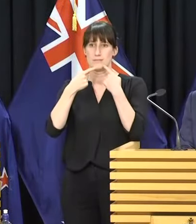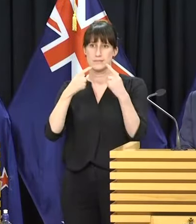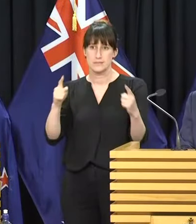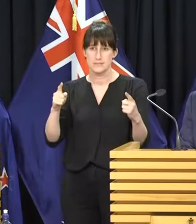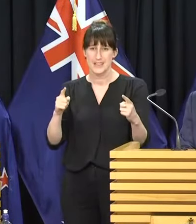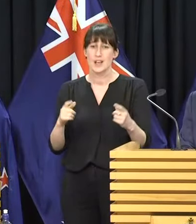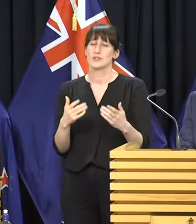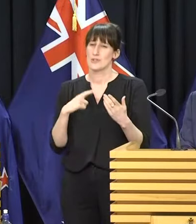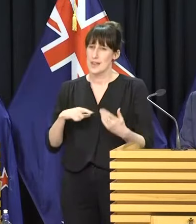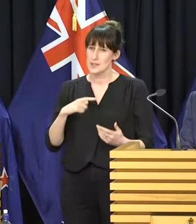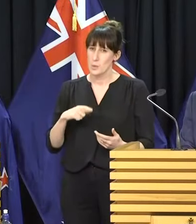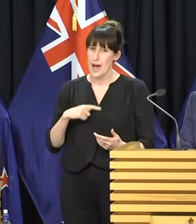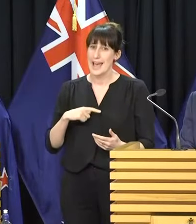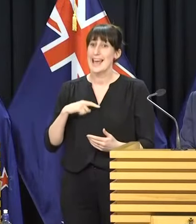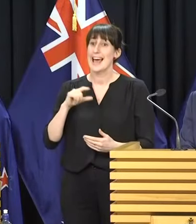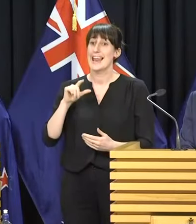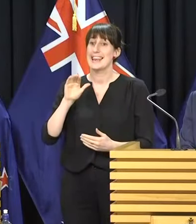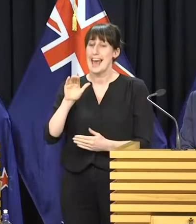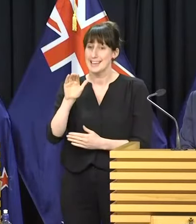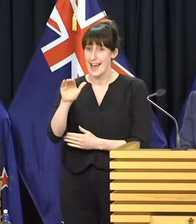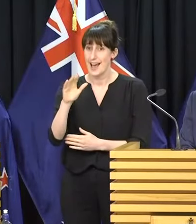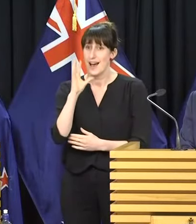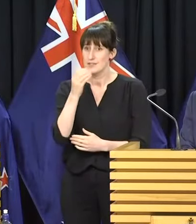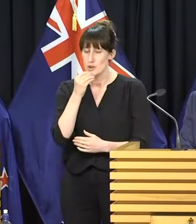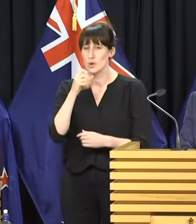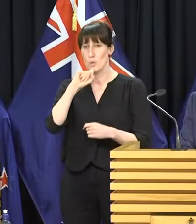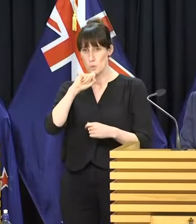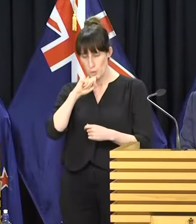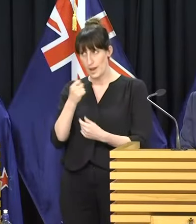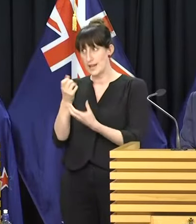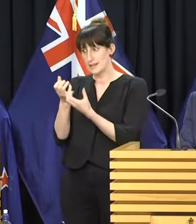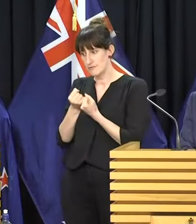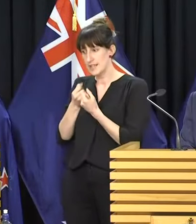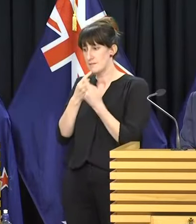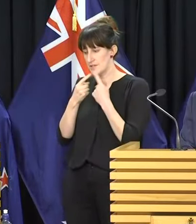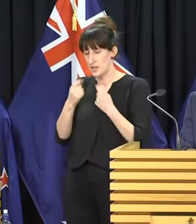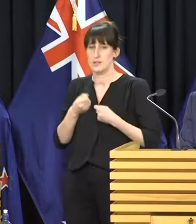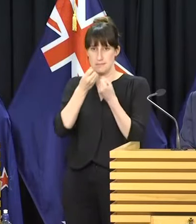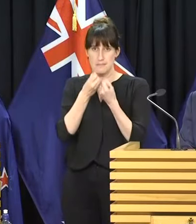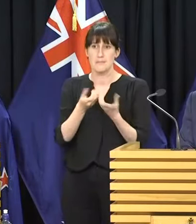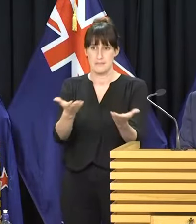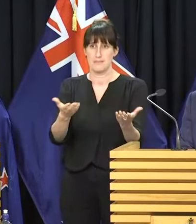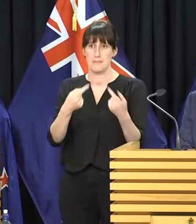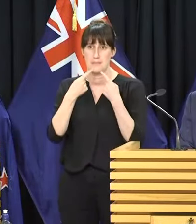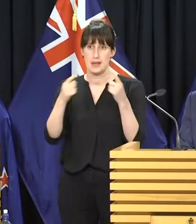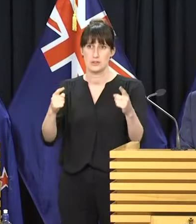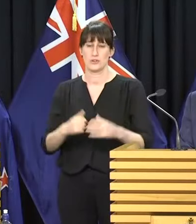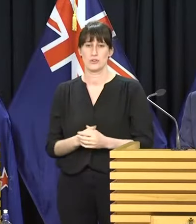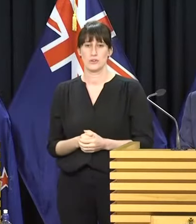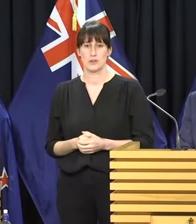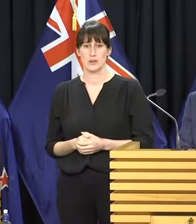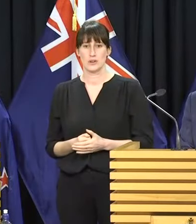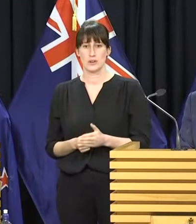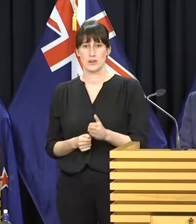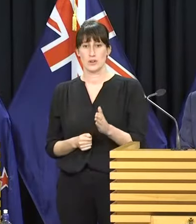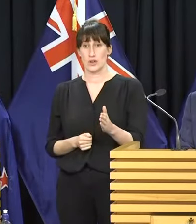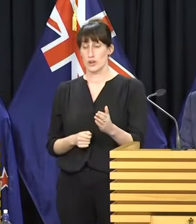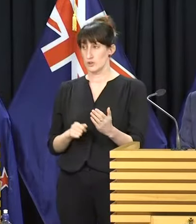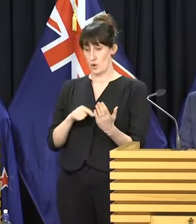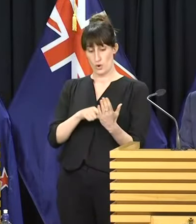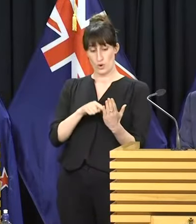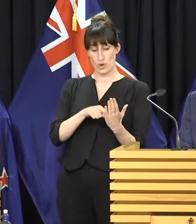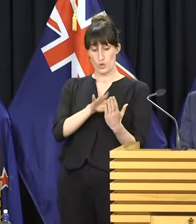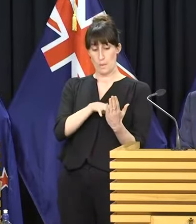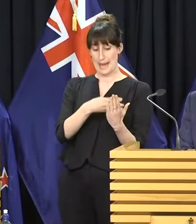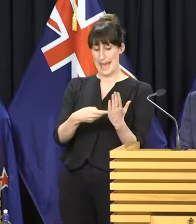to be in a position to be able to answer more of those as the day goes on. And says it suggests to move to level 3 if